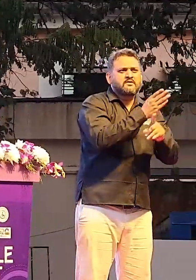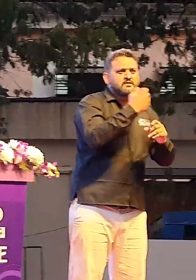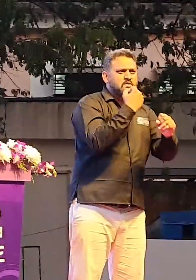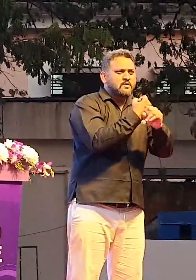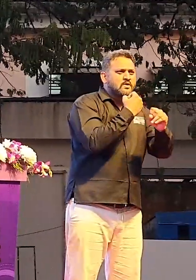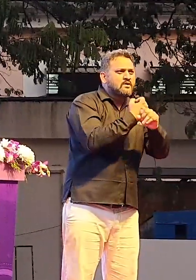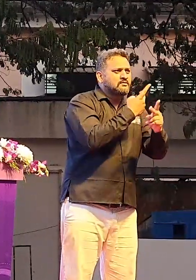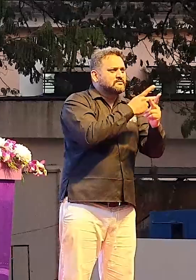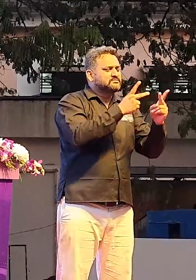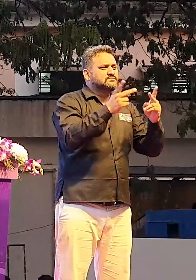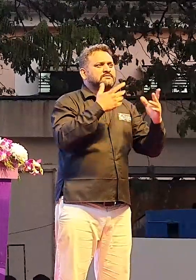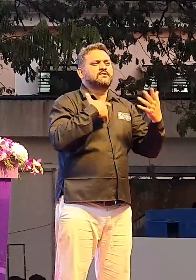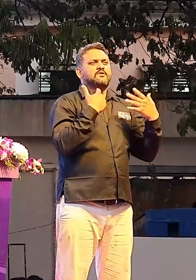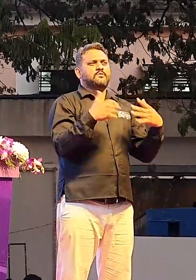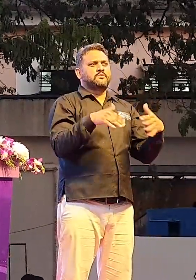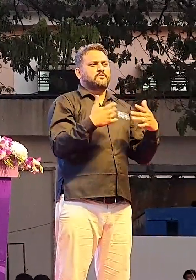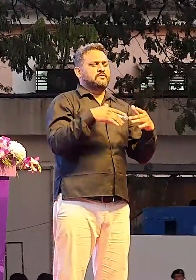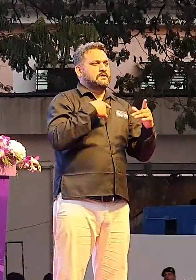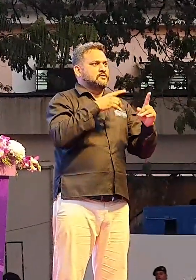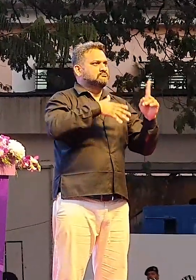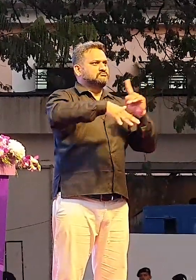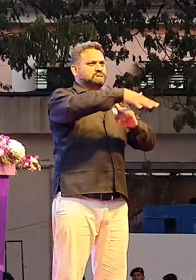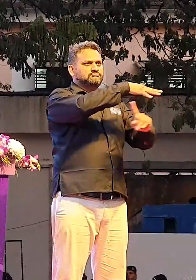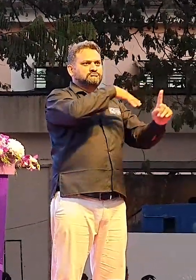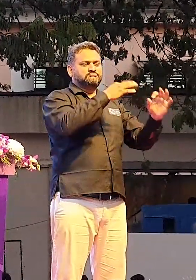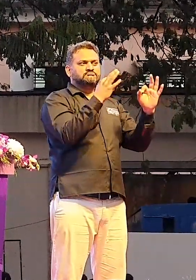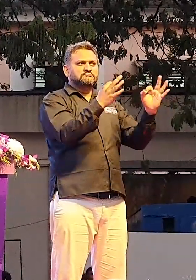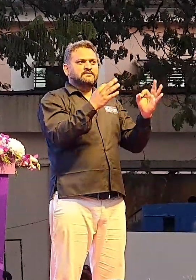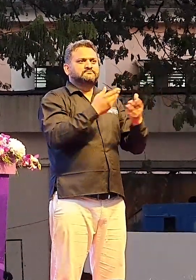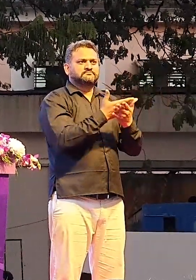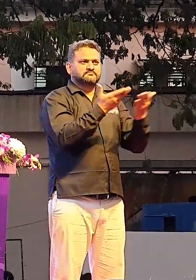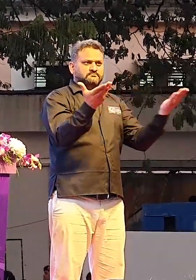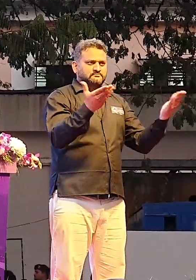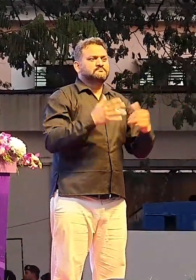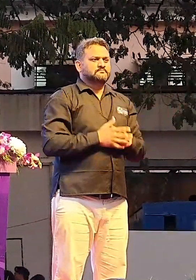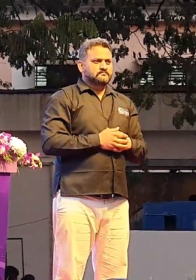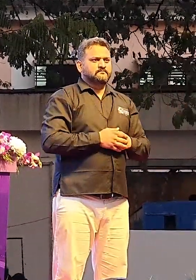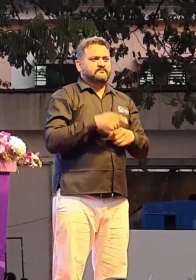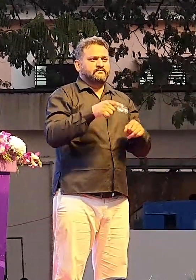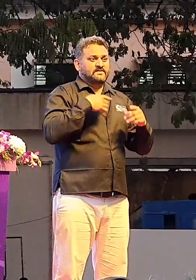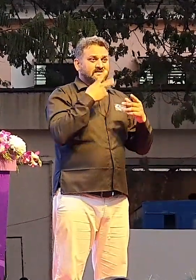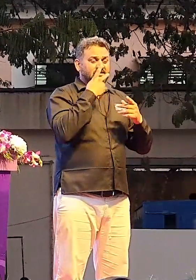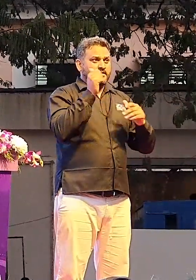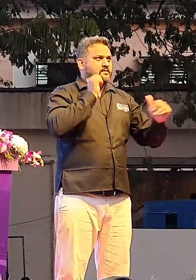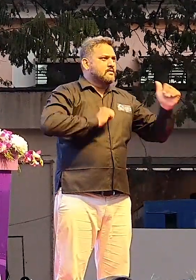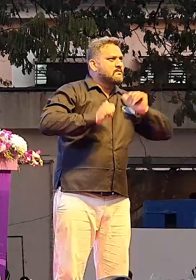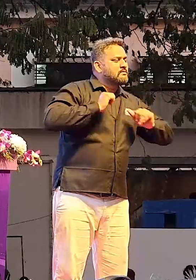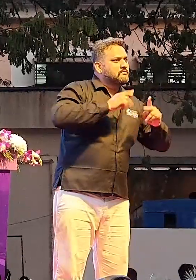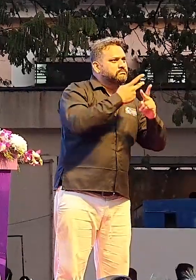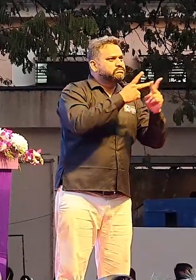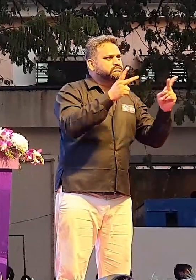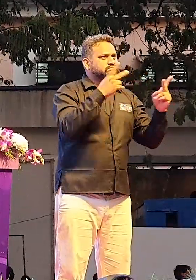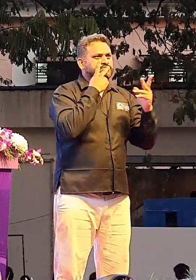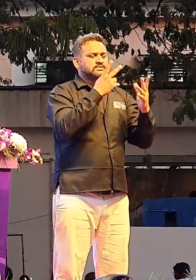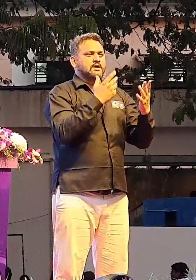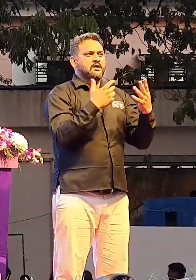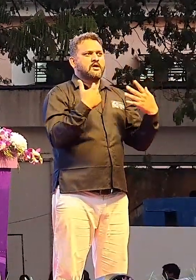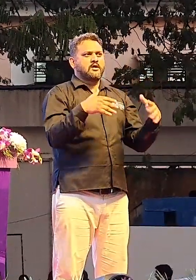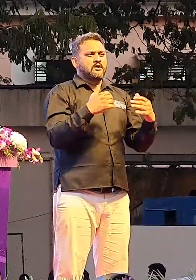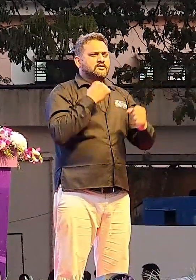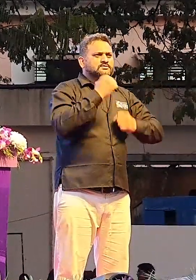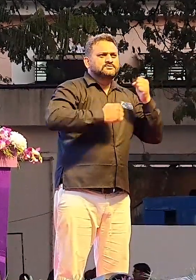space set an ideal for the society. Their record-breaking performances at sporting